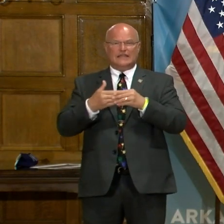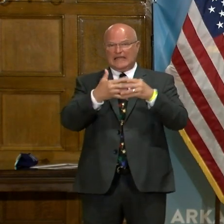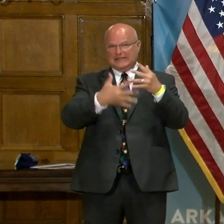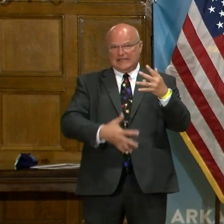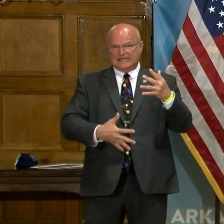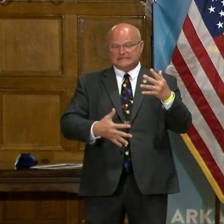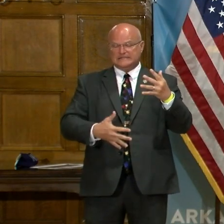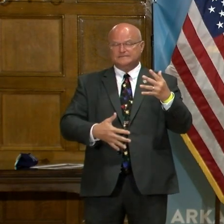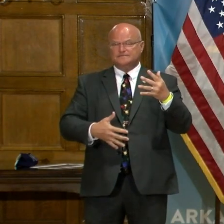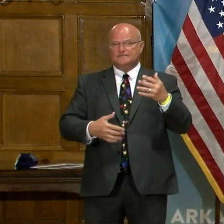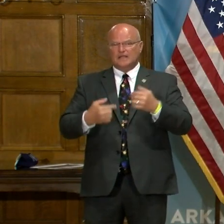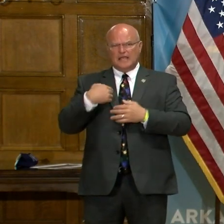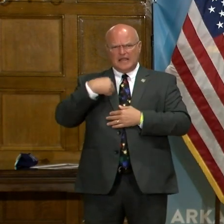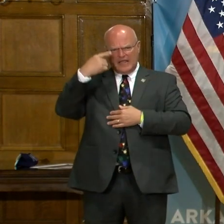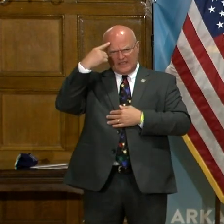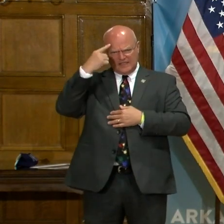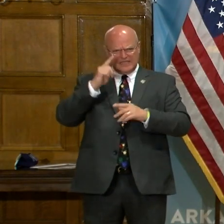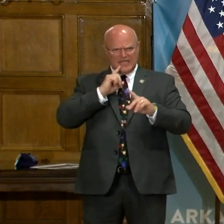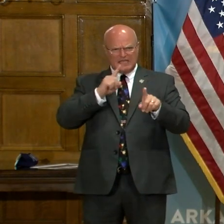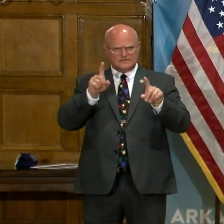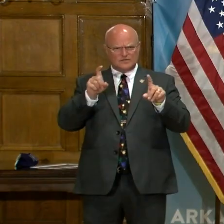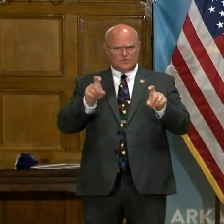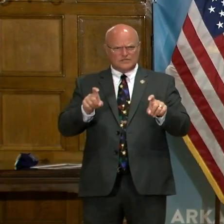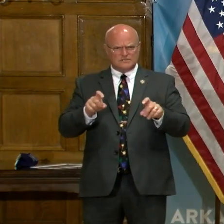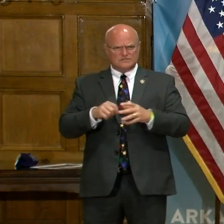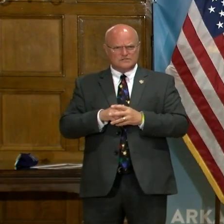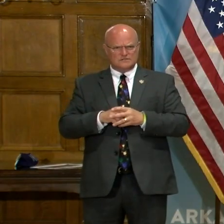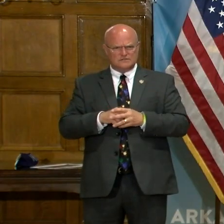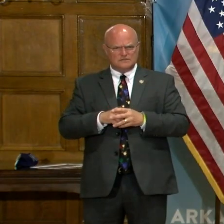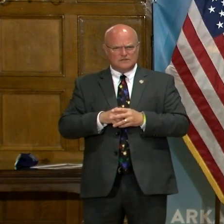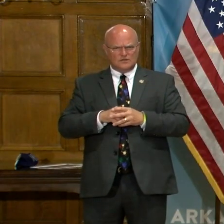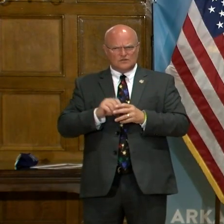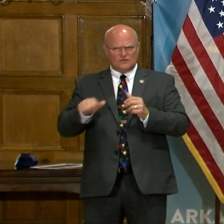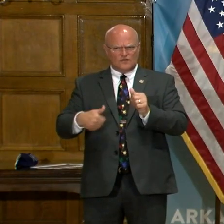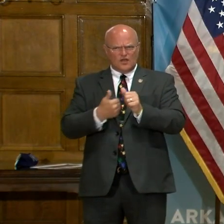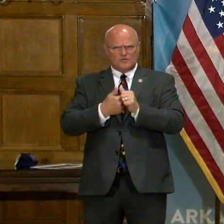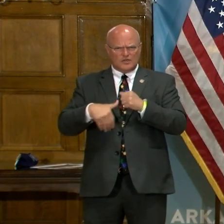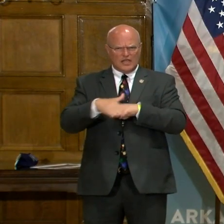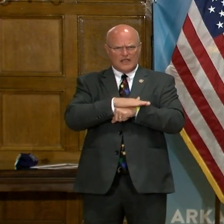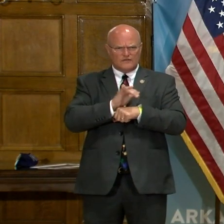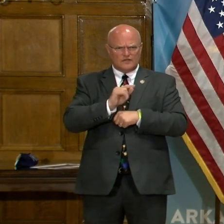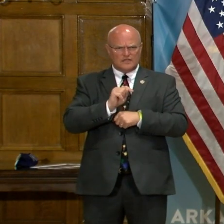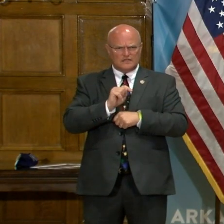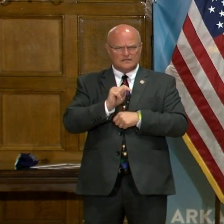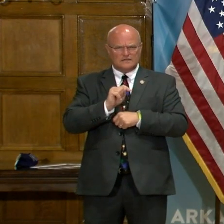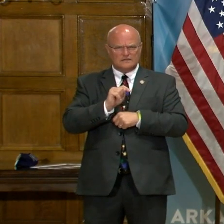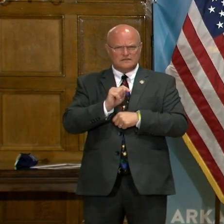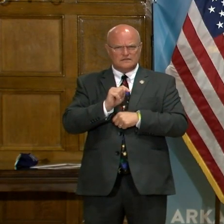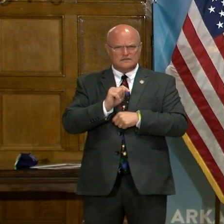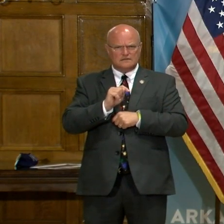guidelines. I think I answered the questions. Was there a follow-up? Did I cover it?